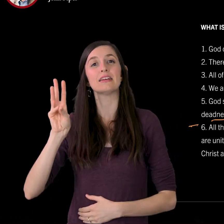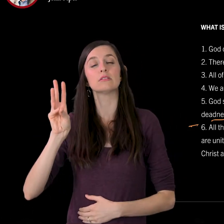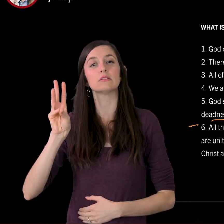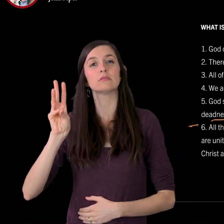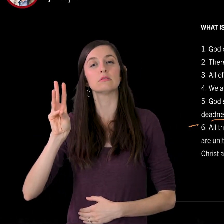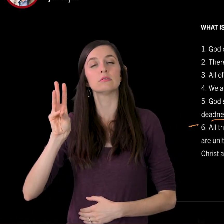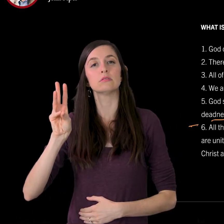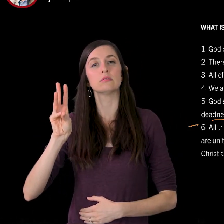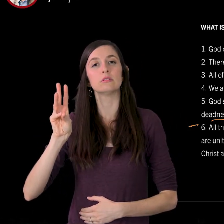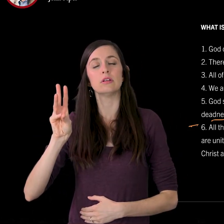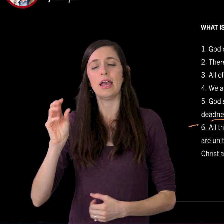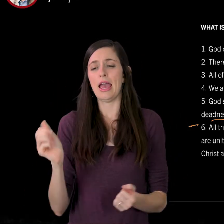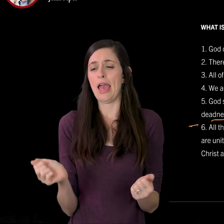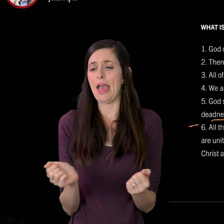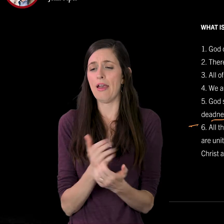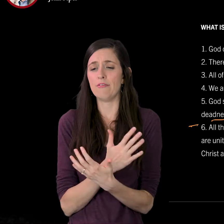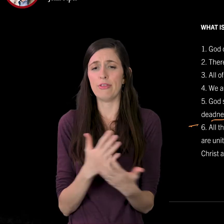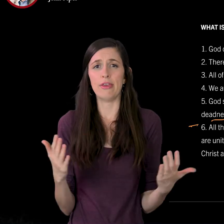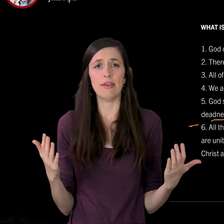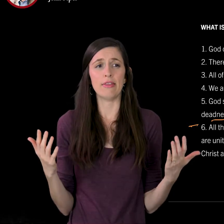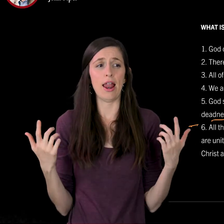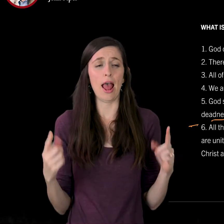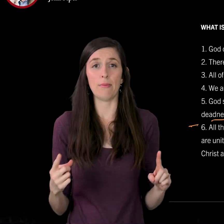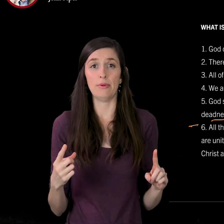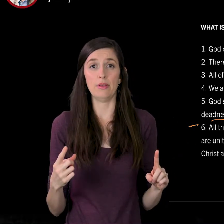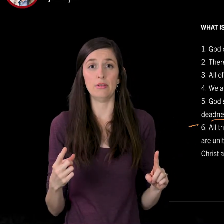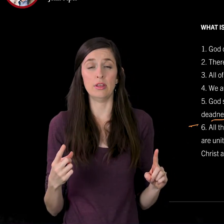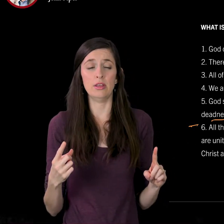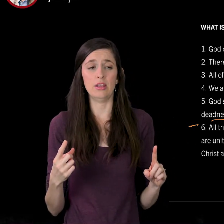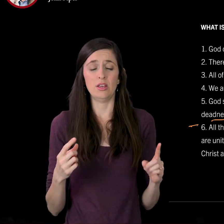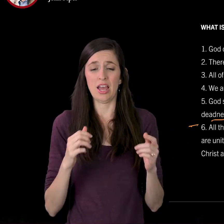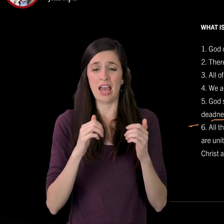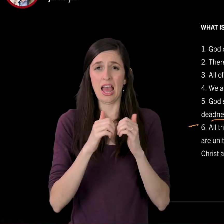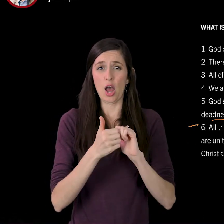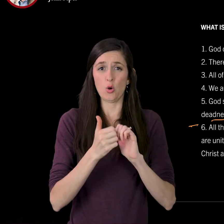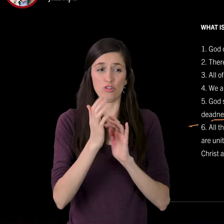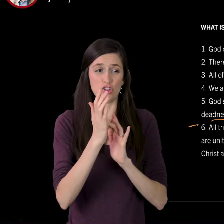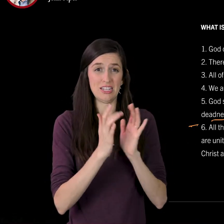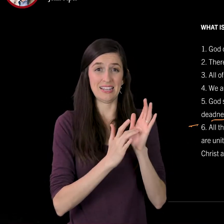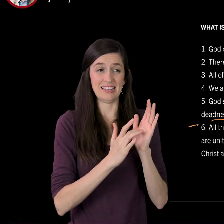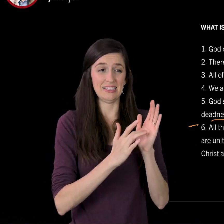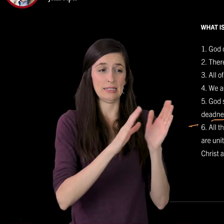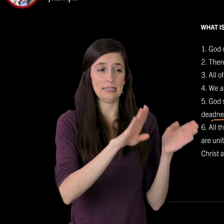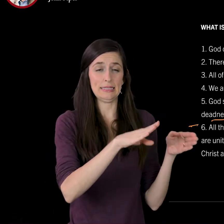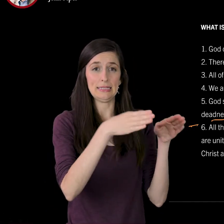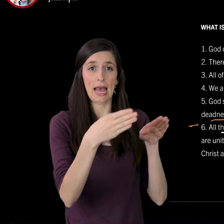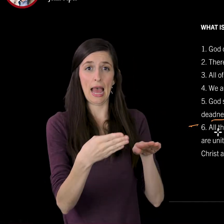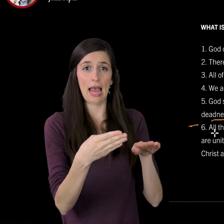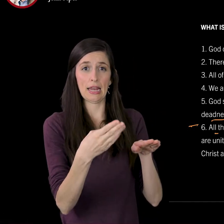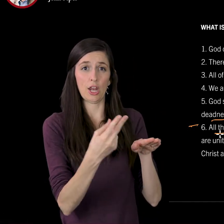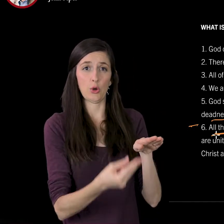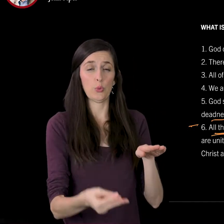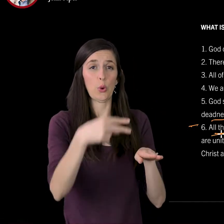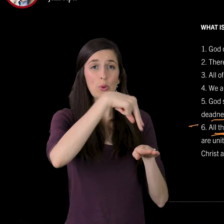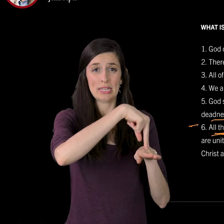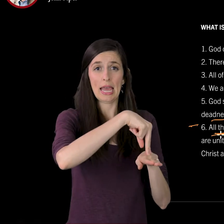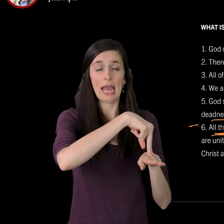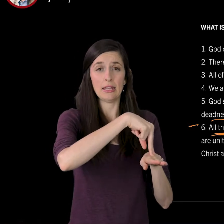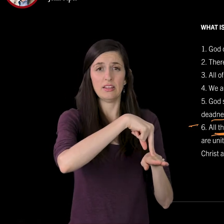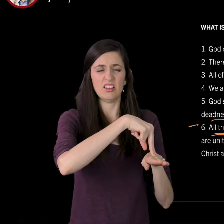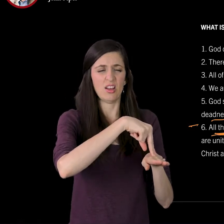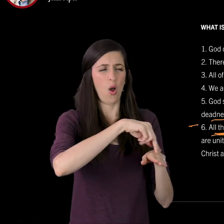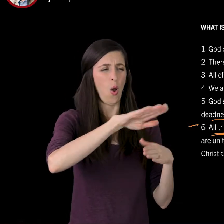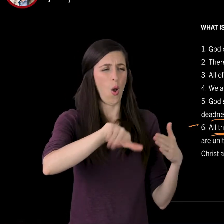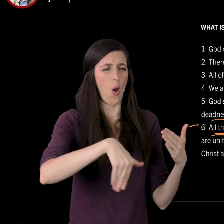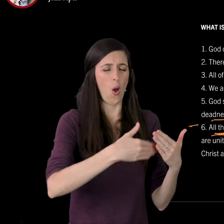All the benefits purchased by Christ in dying and rising again, all of them, all